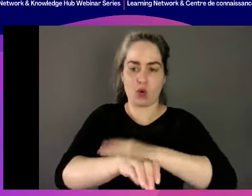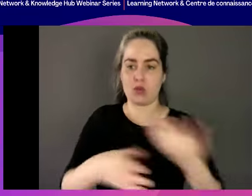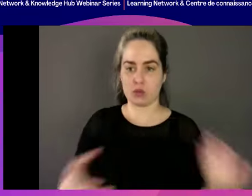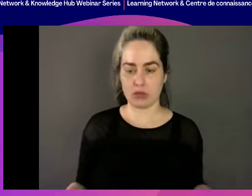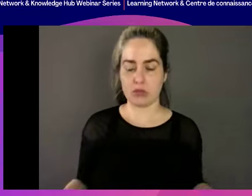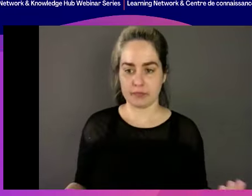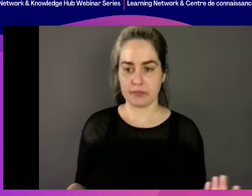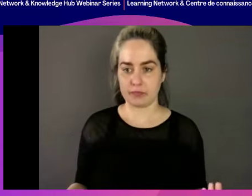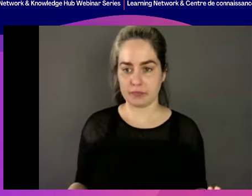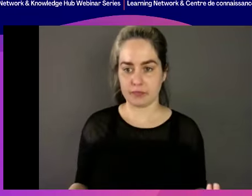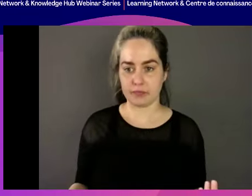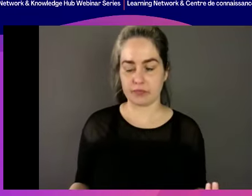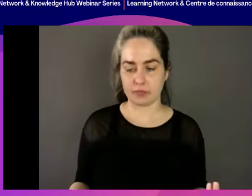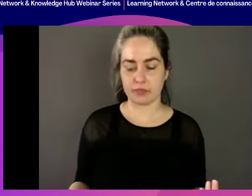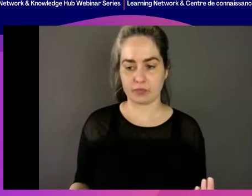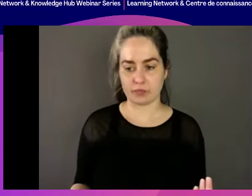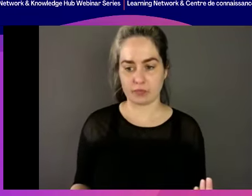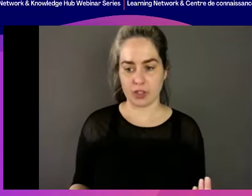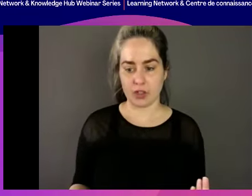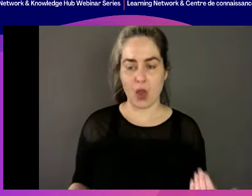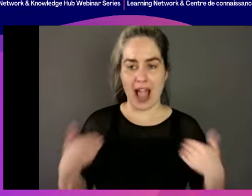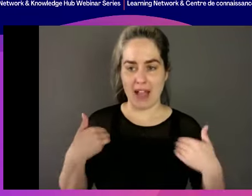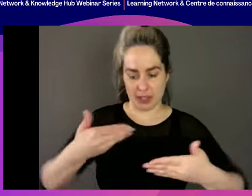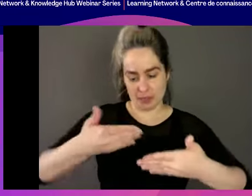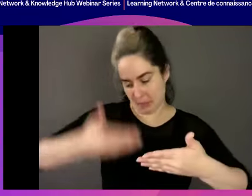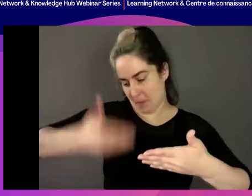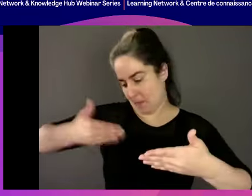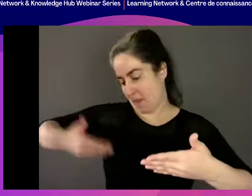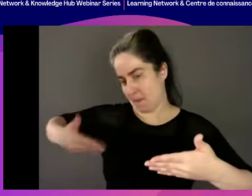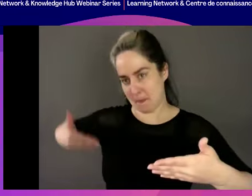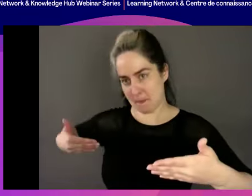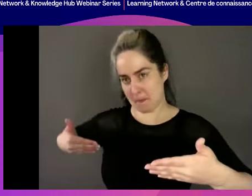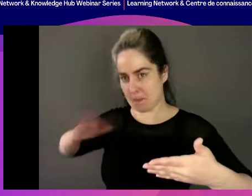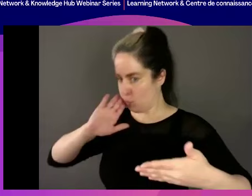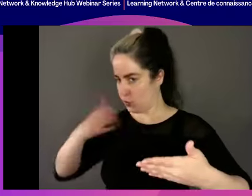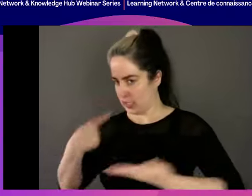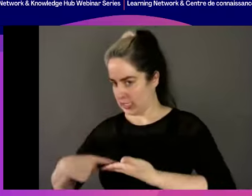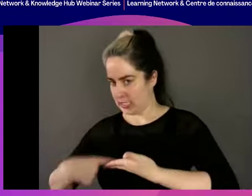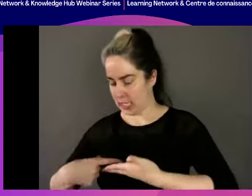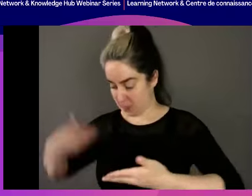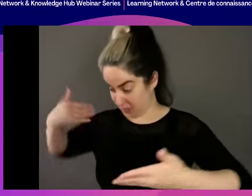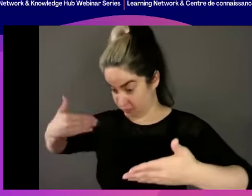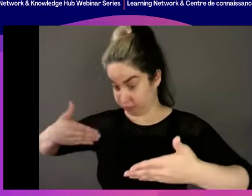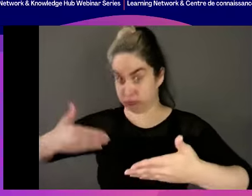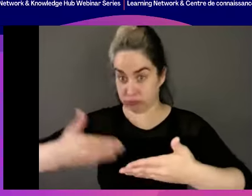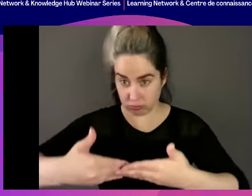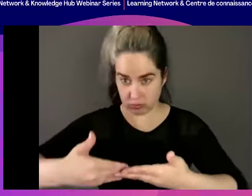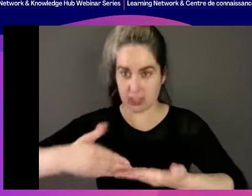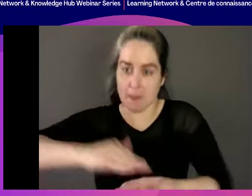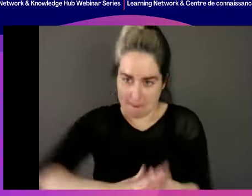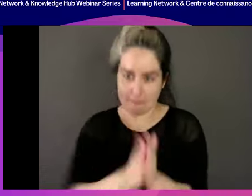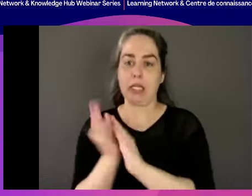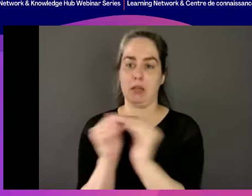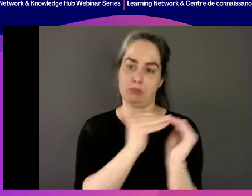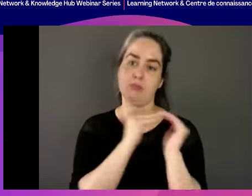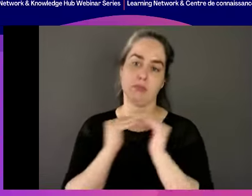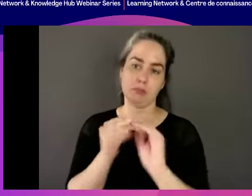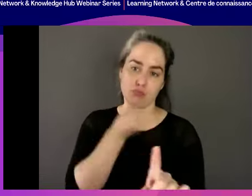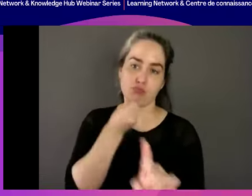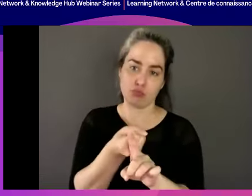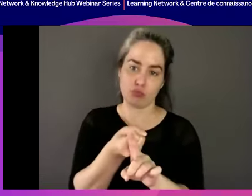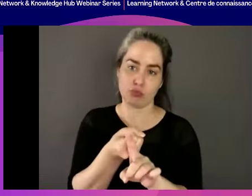all of these factors that I'll talk about now really promote peer abuse among